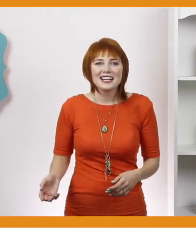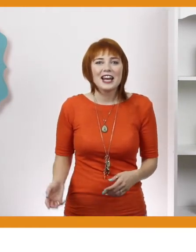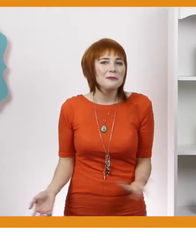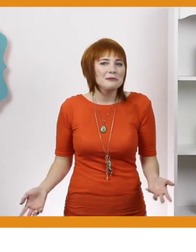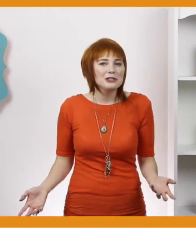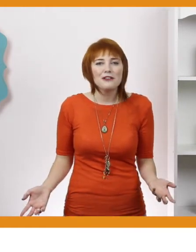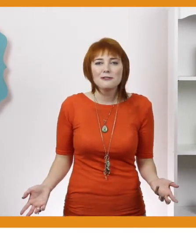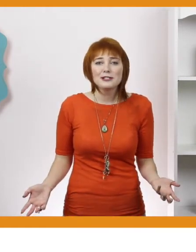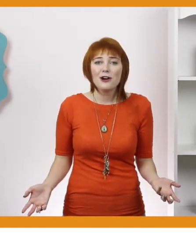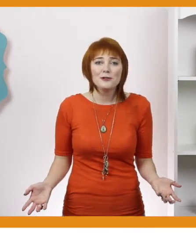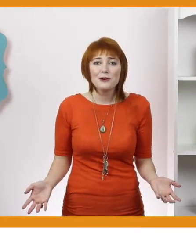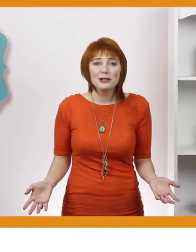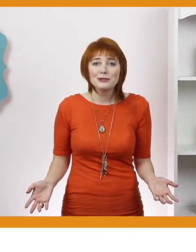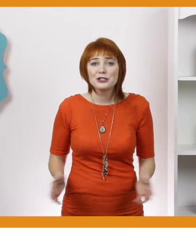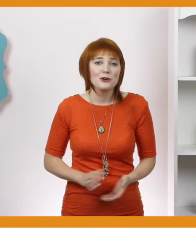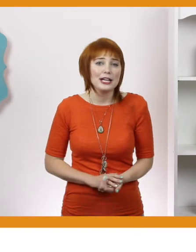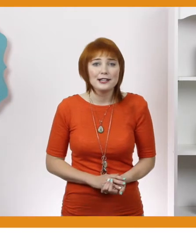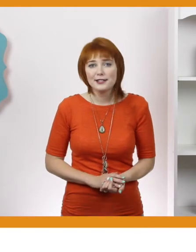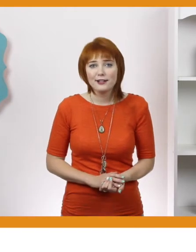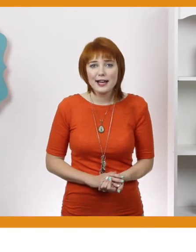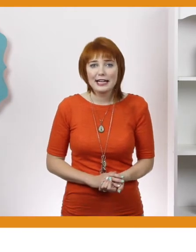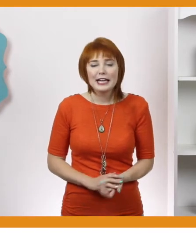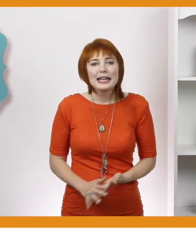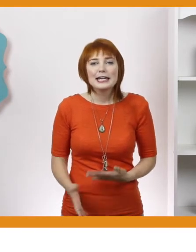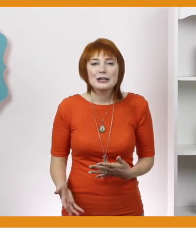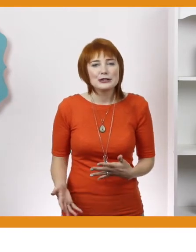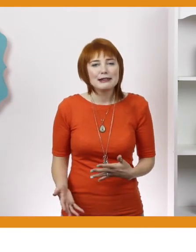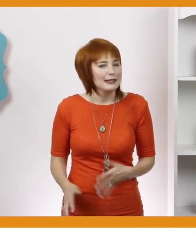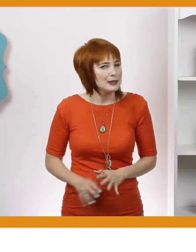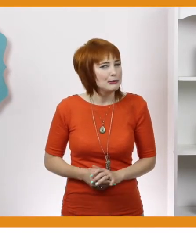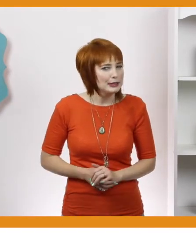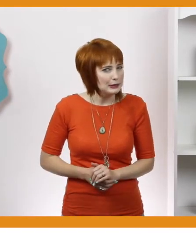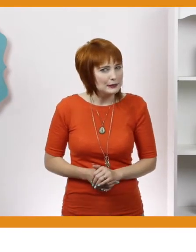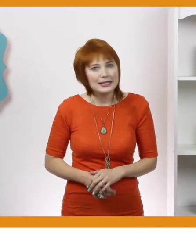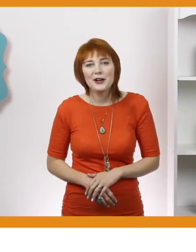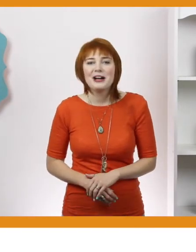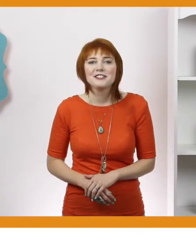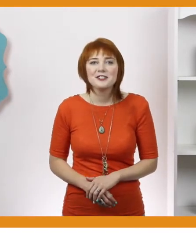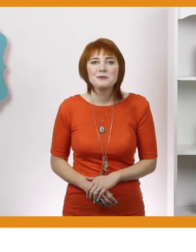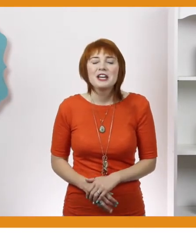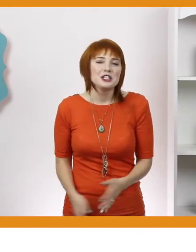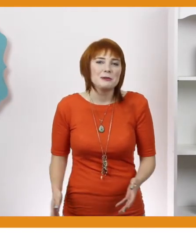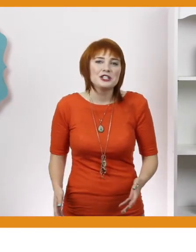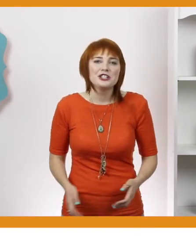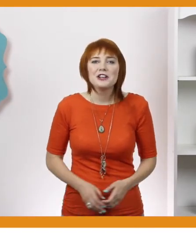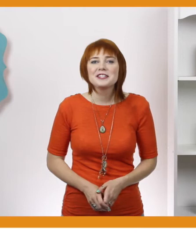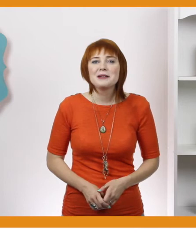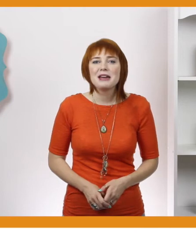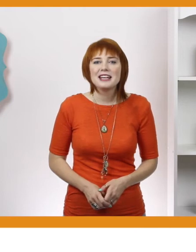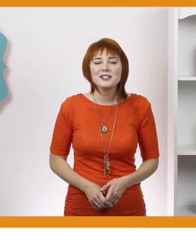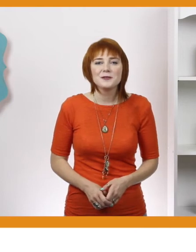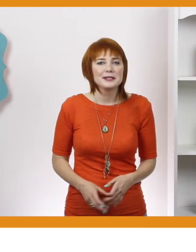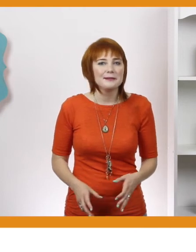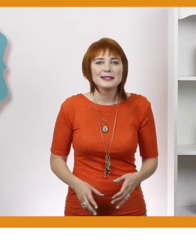start signing. And remember, loved ones are always welcome to join in and start signing. They usually think it's pretty cool to help out, too. Just make sure you're